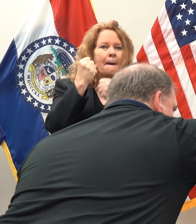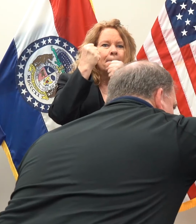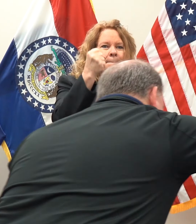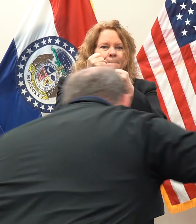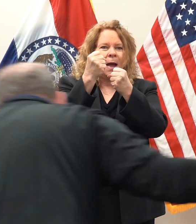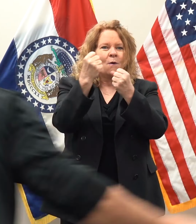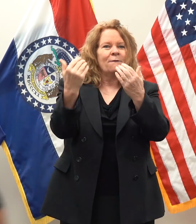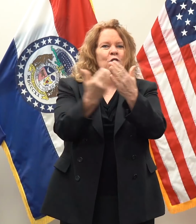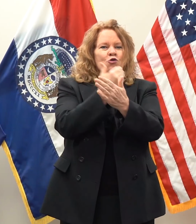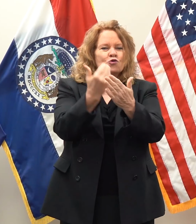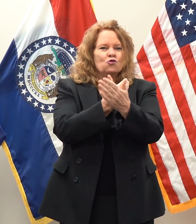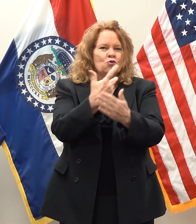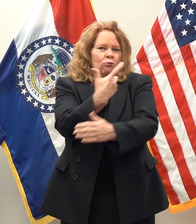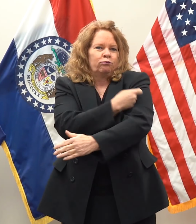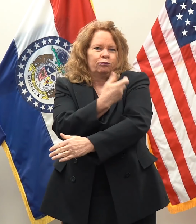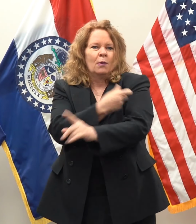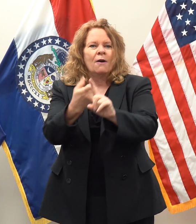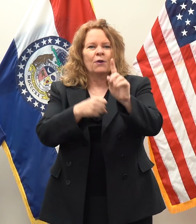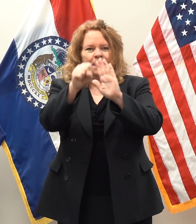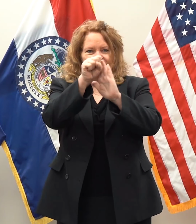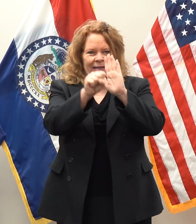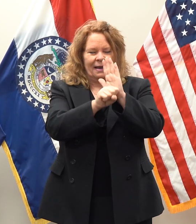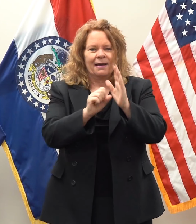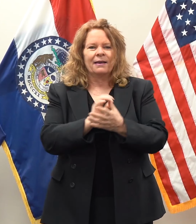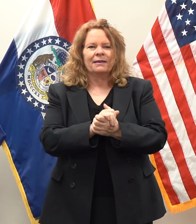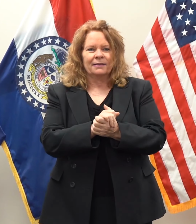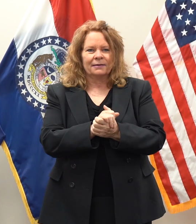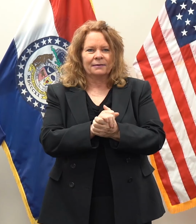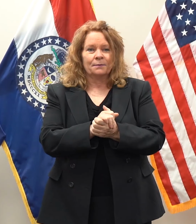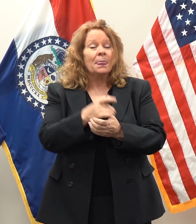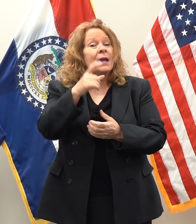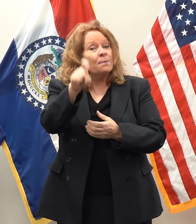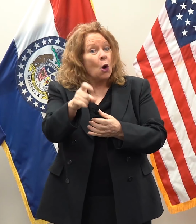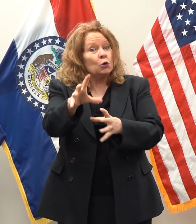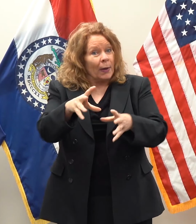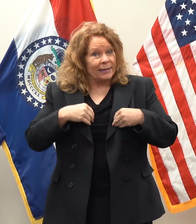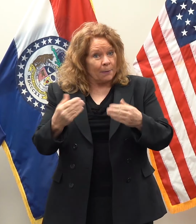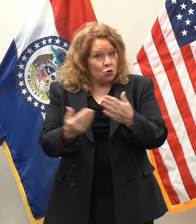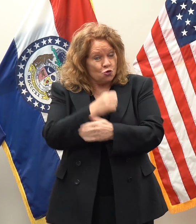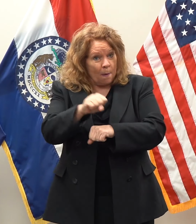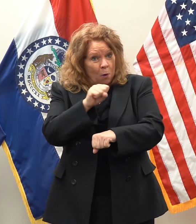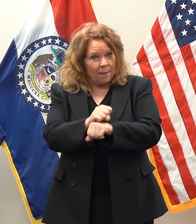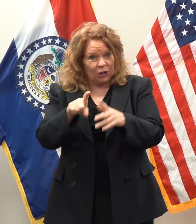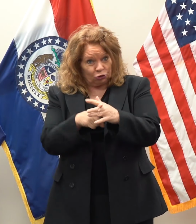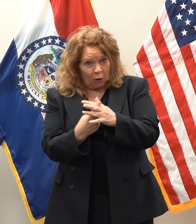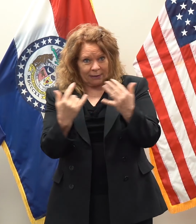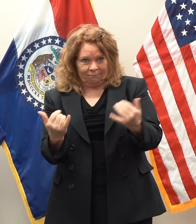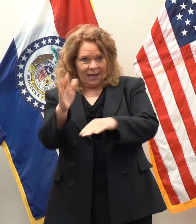booster vaccine from the state and is set to begin accepting appointments this afternoon.